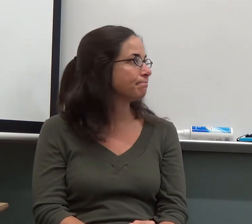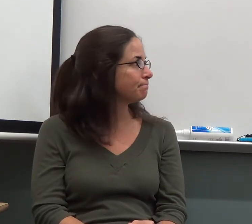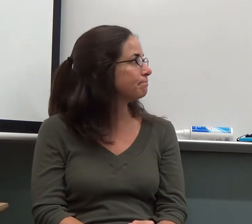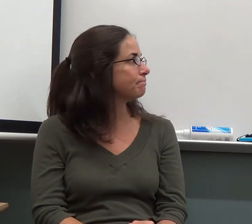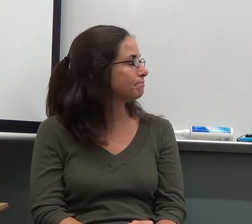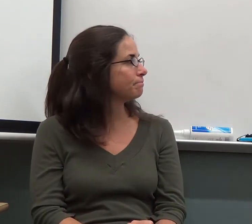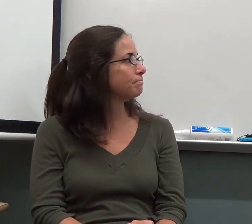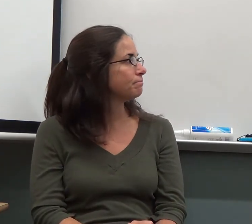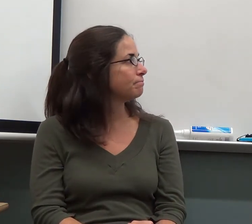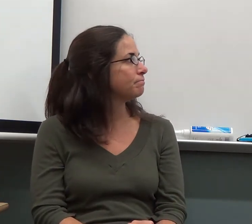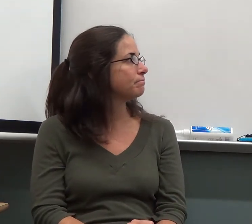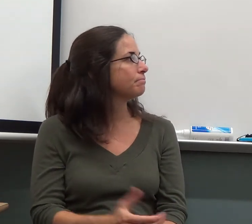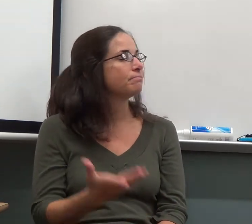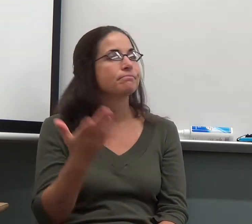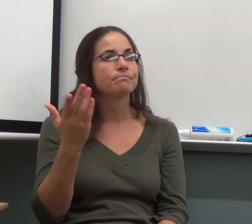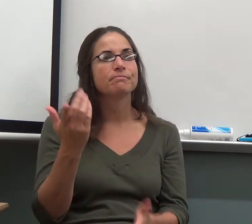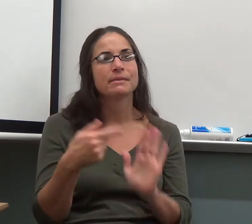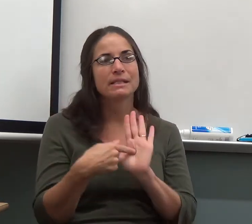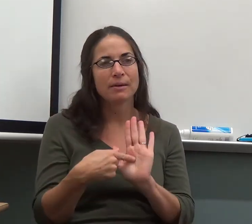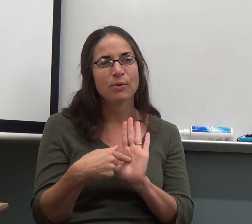So, if I were to say